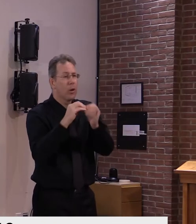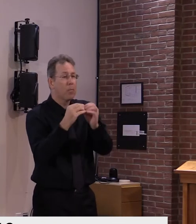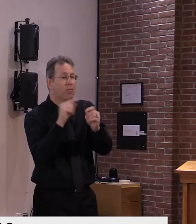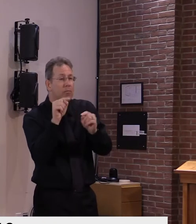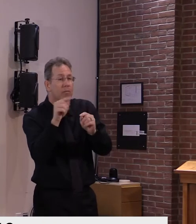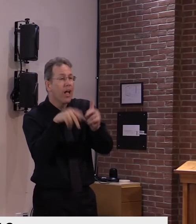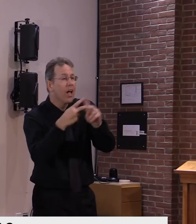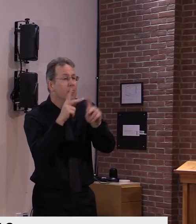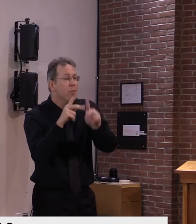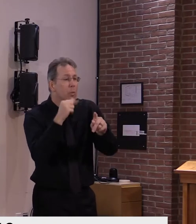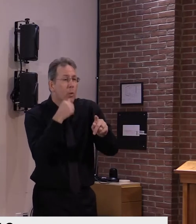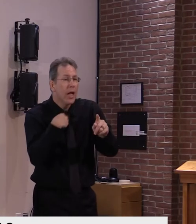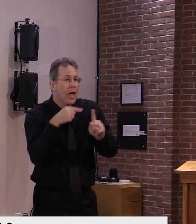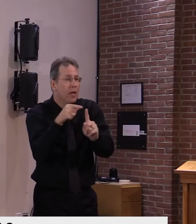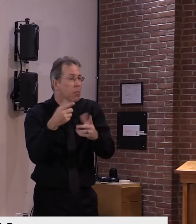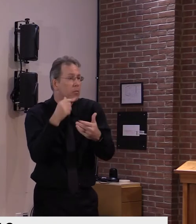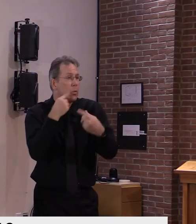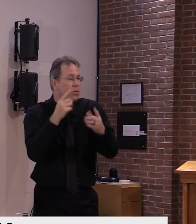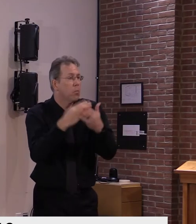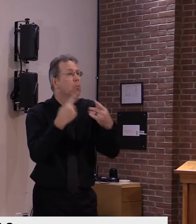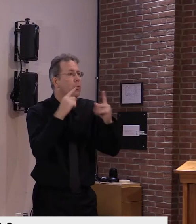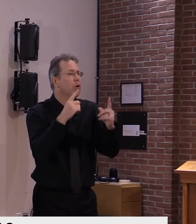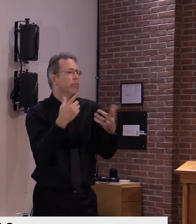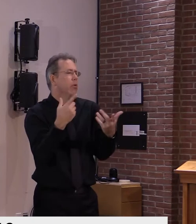From a federal standpoint, and from all